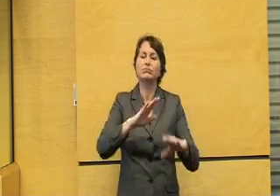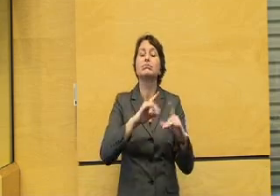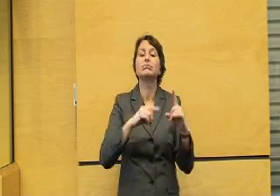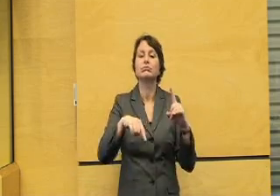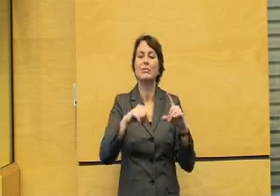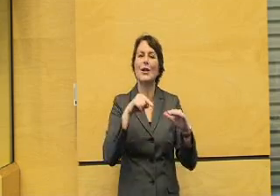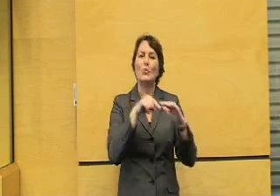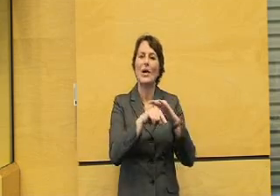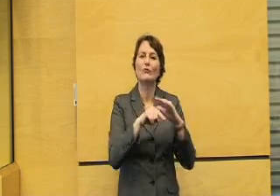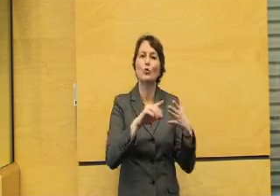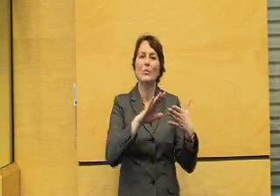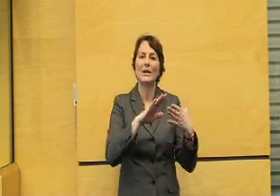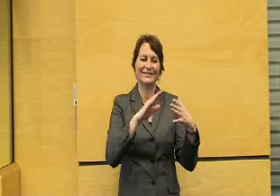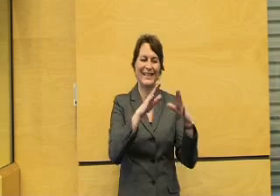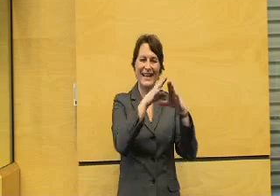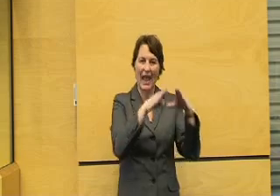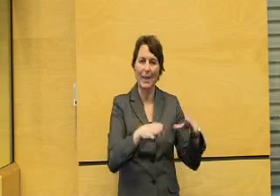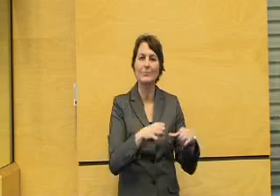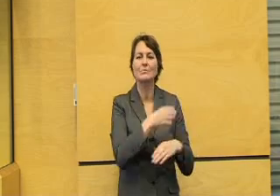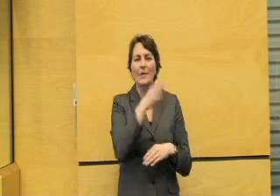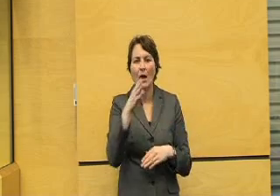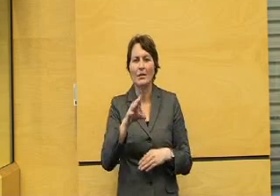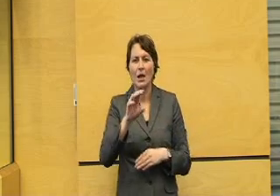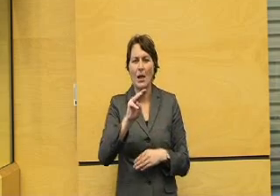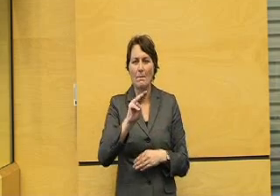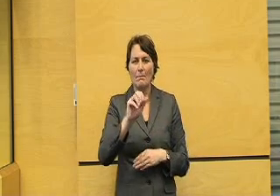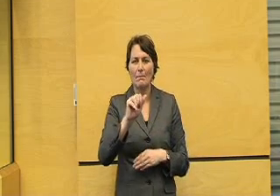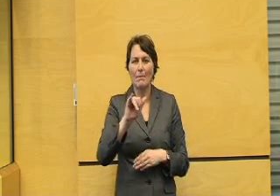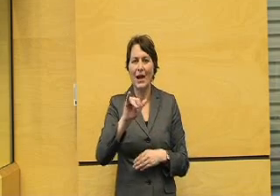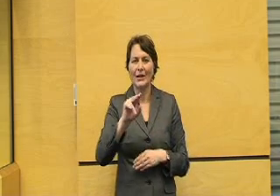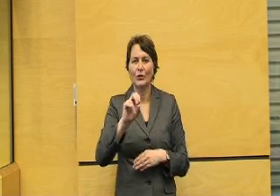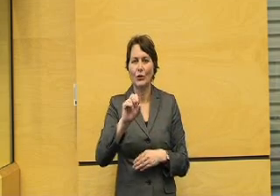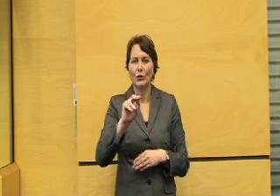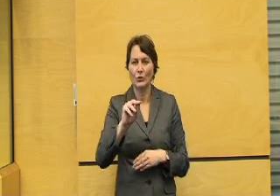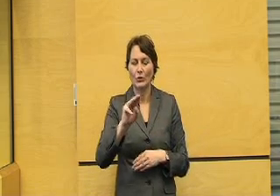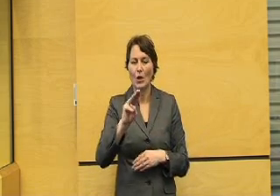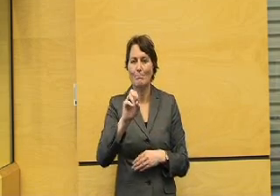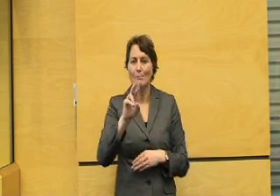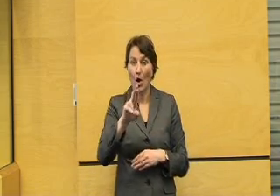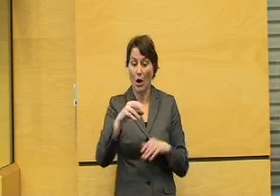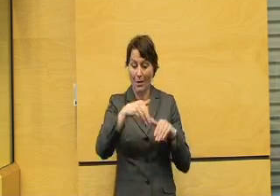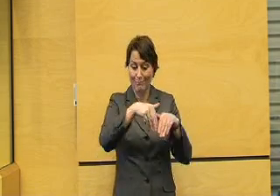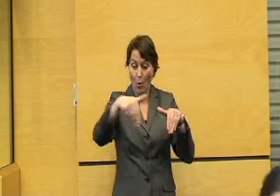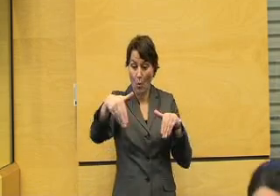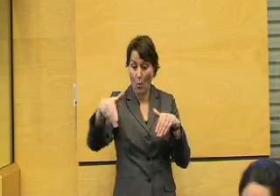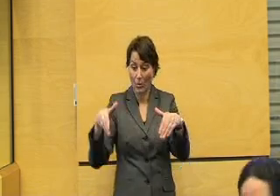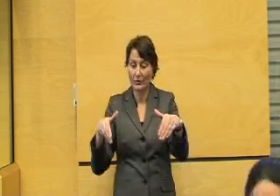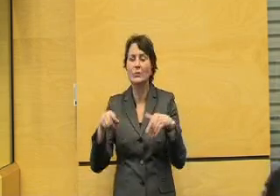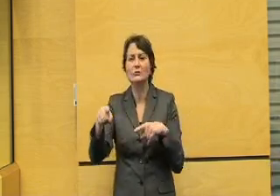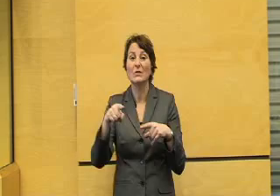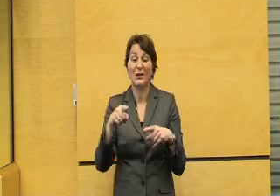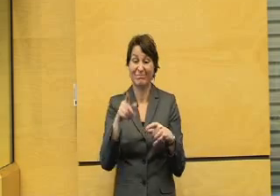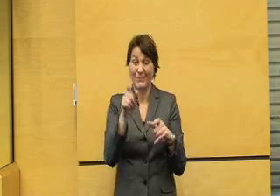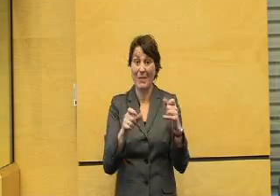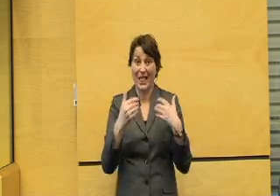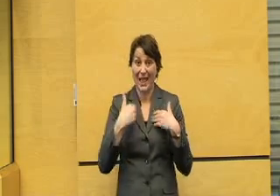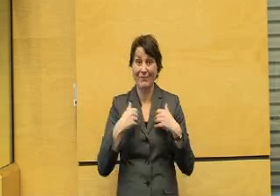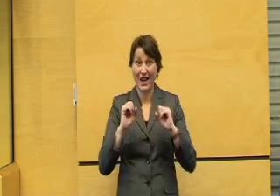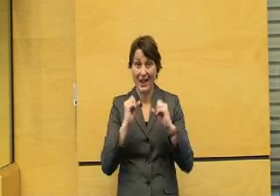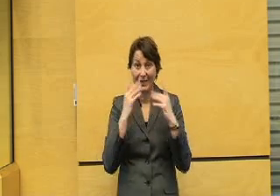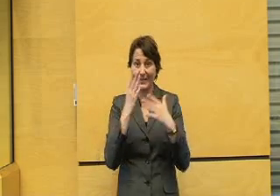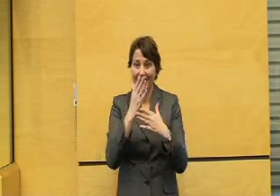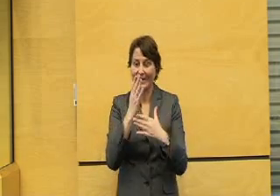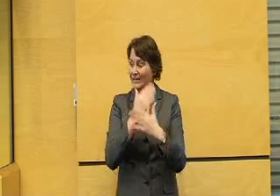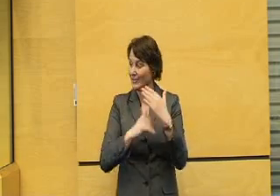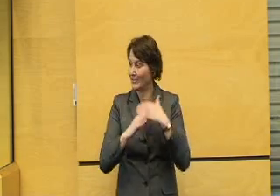on the Myanmar border for all persons with disabilities residing in those camps.